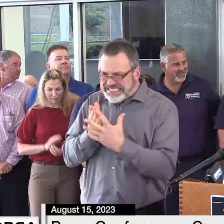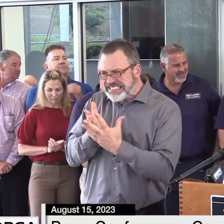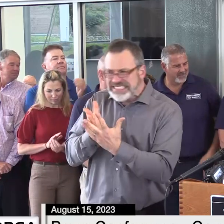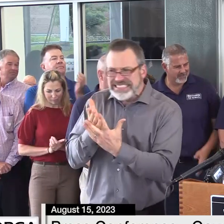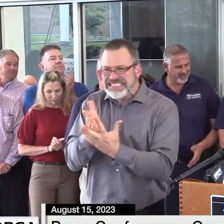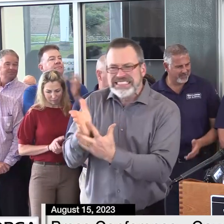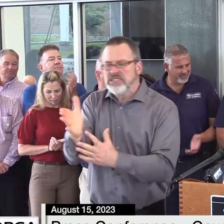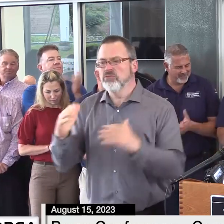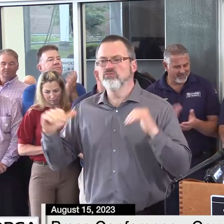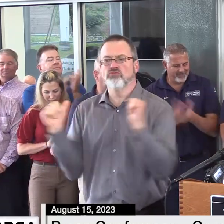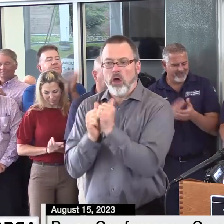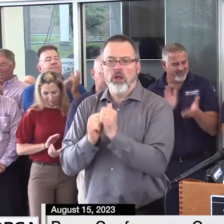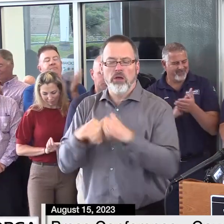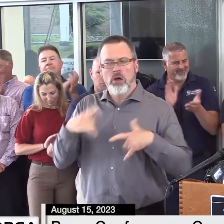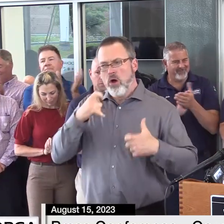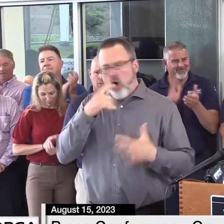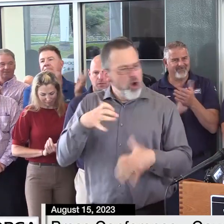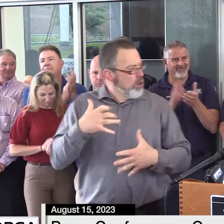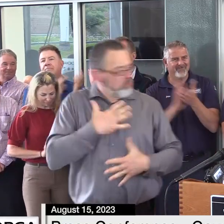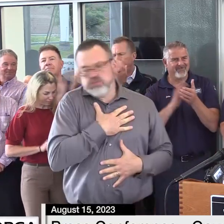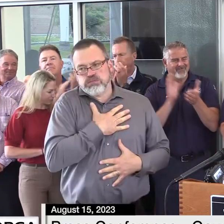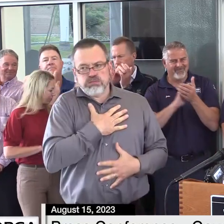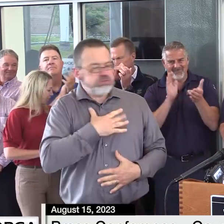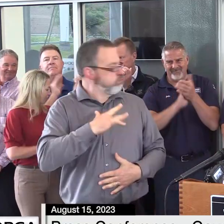you. Appreciate it.